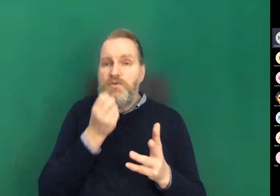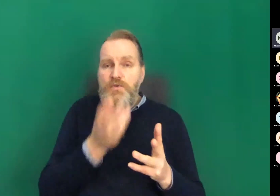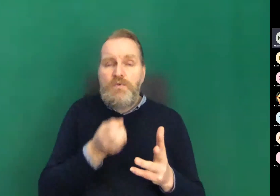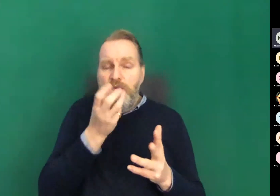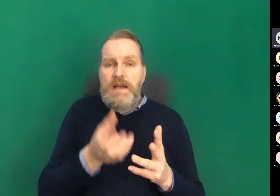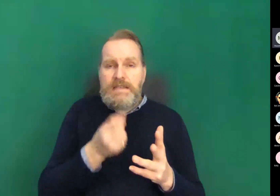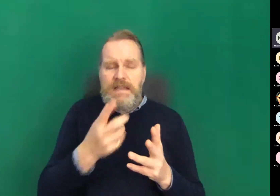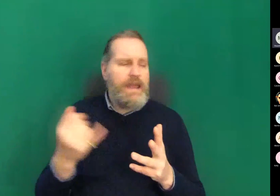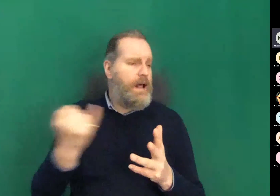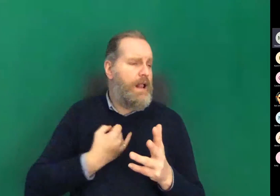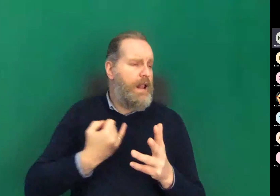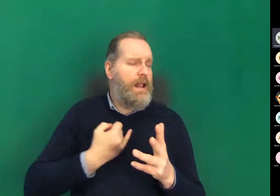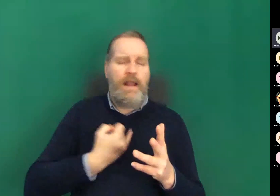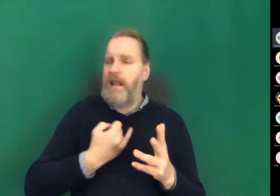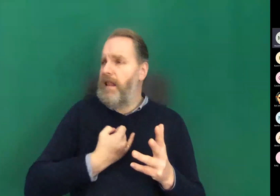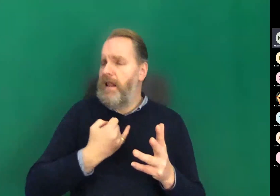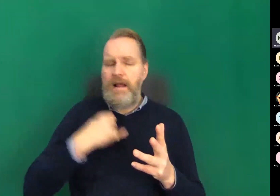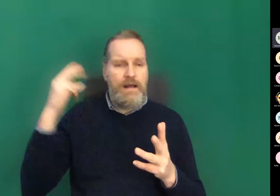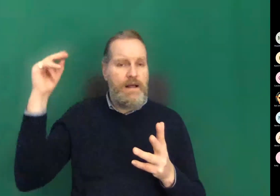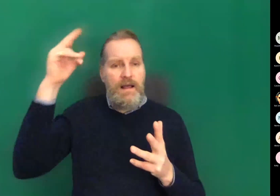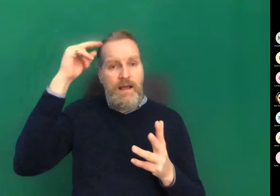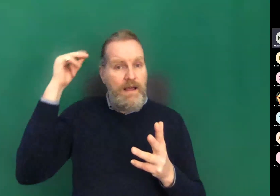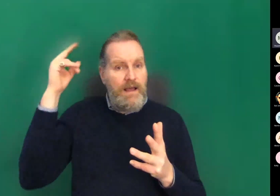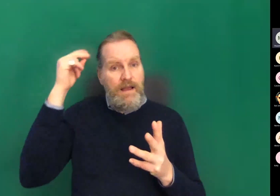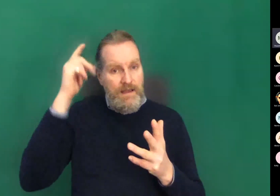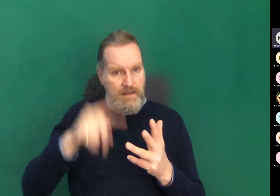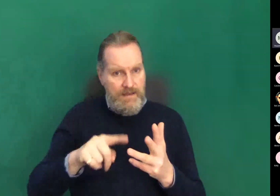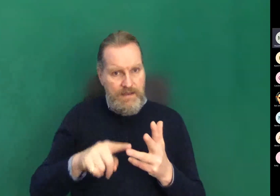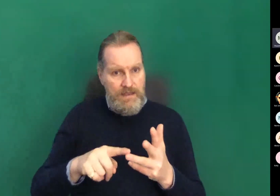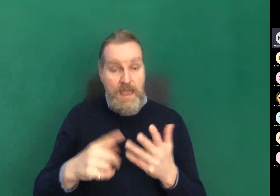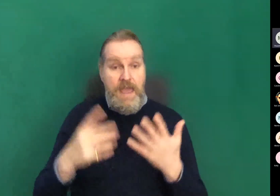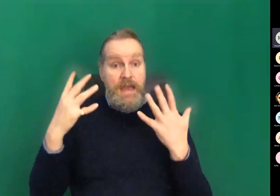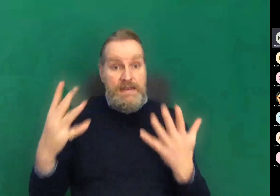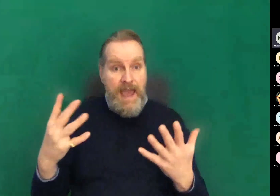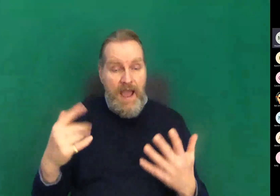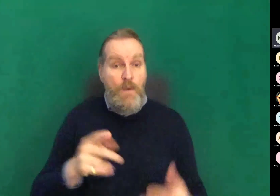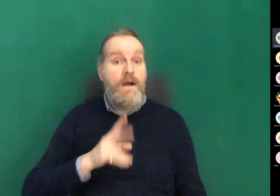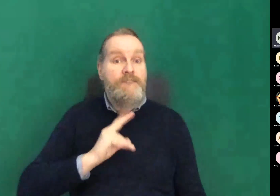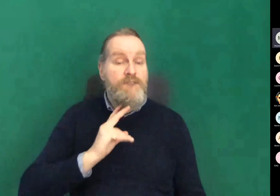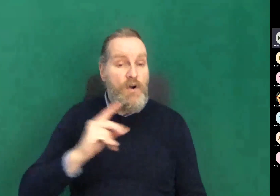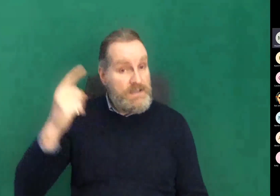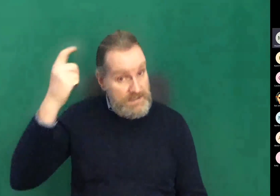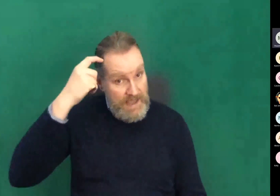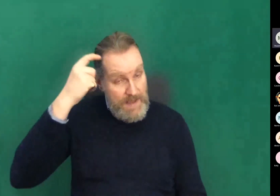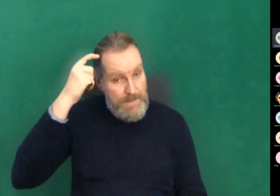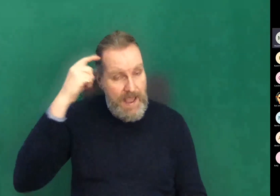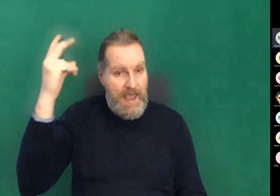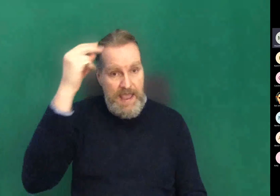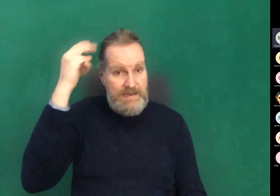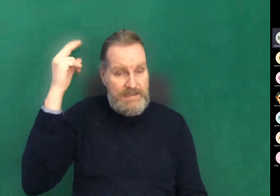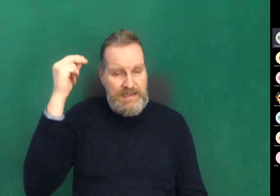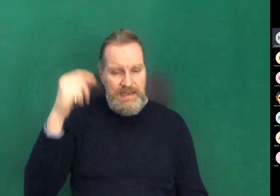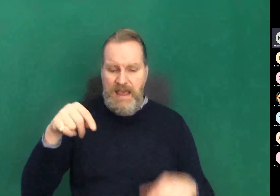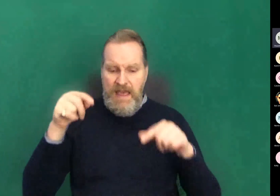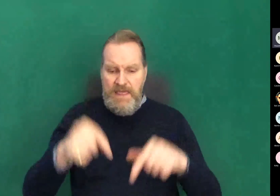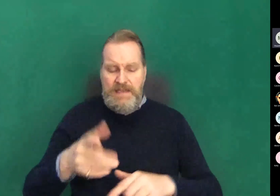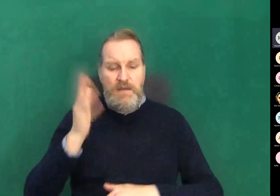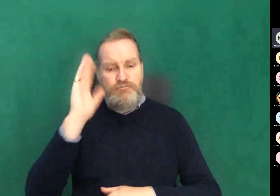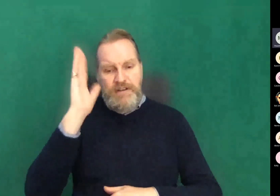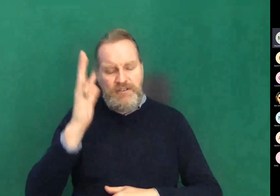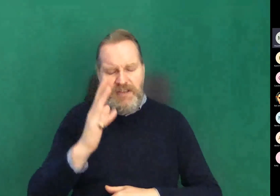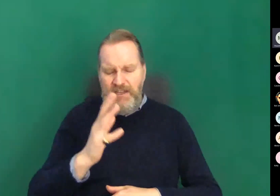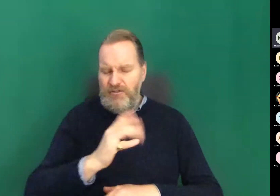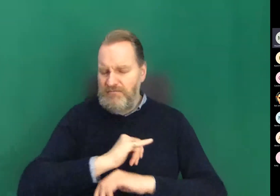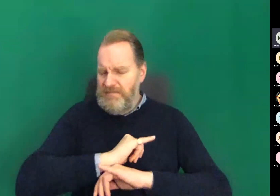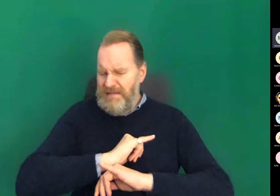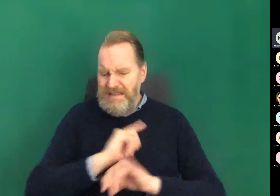do. Right now, they're telling me that this is going terribly, you're all bored out of your trees, and wish